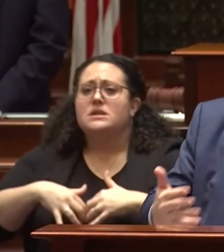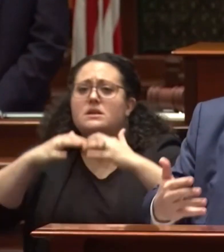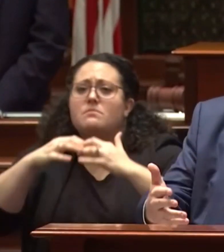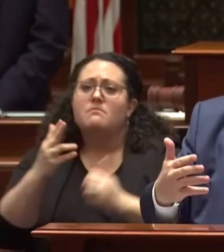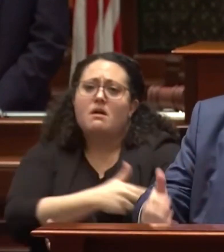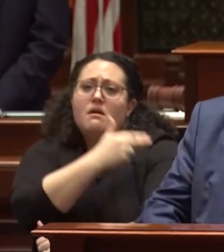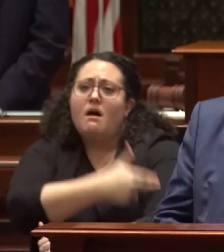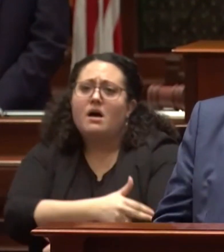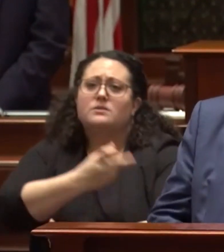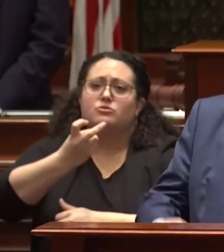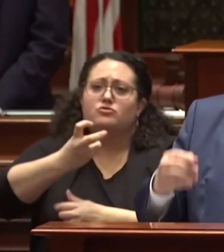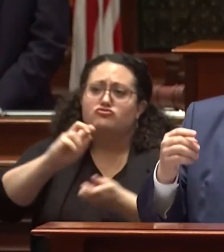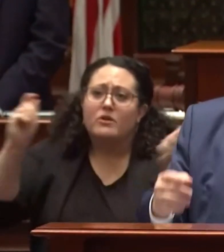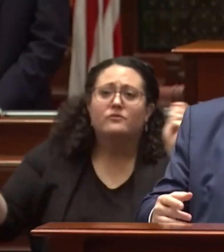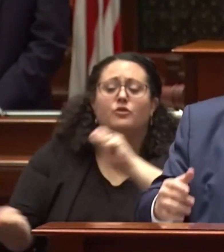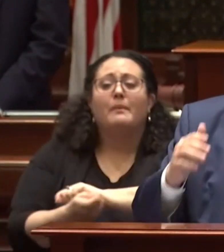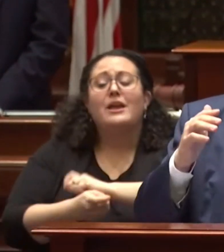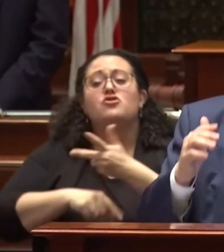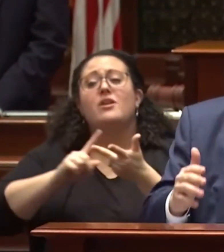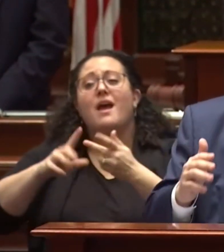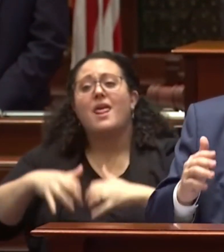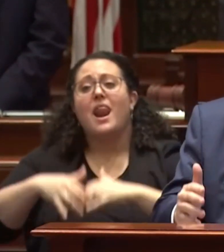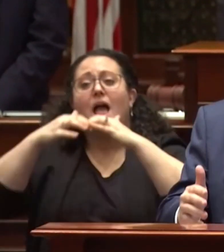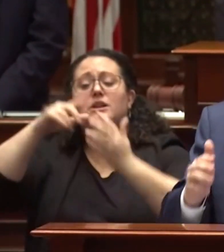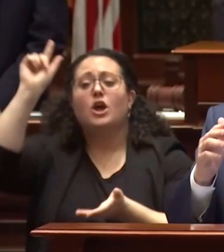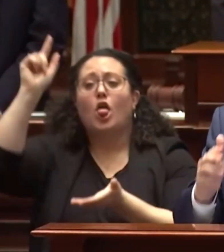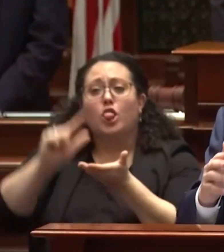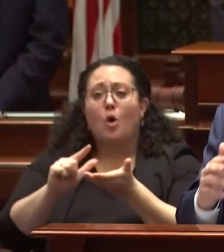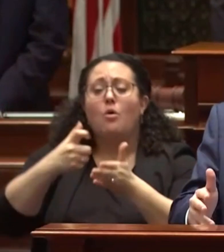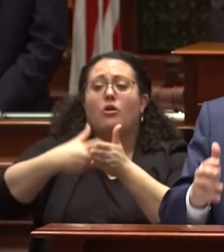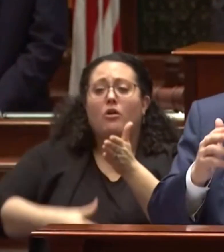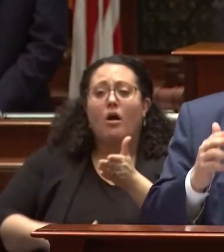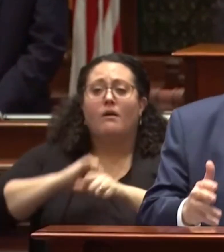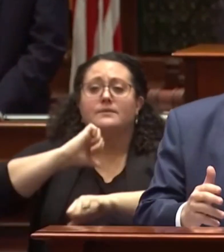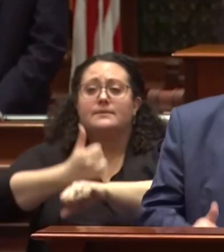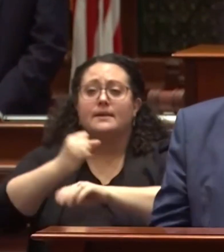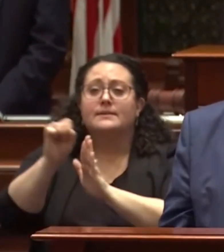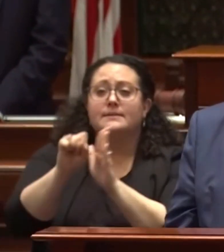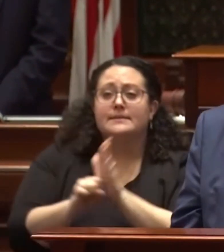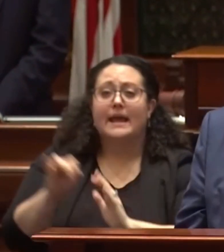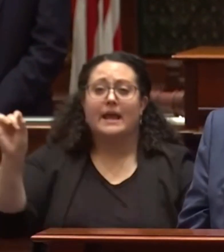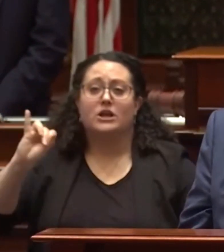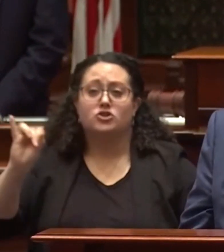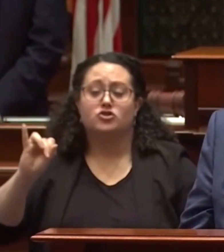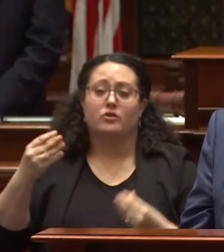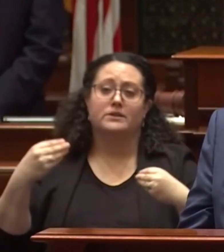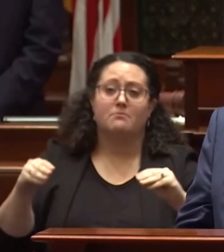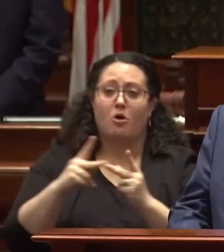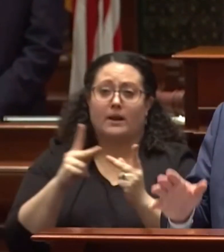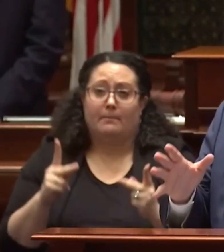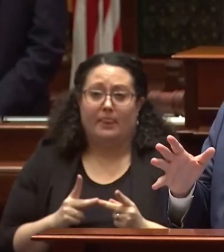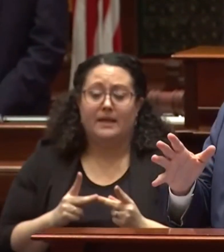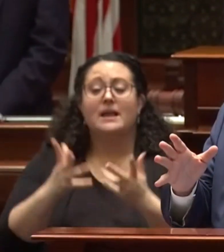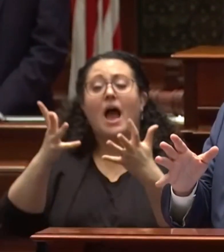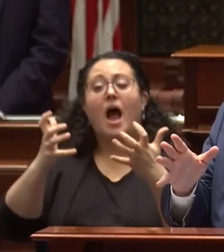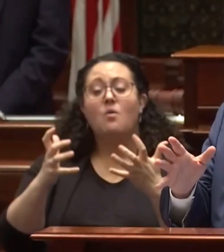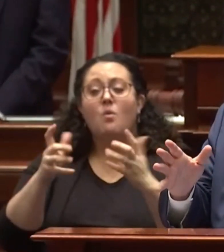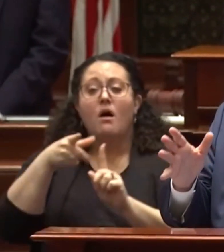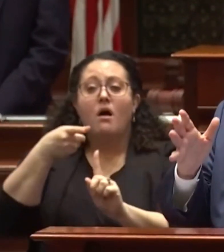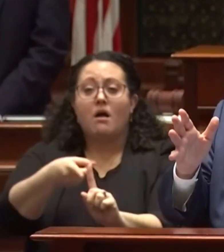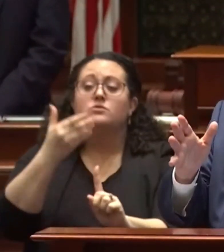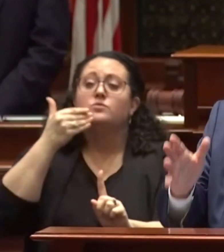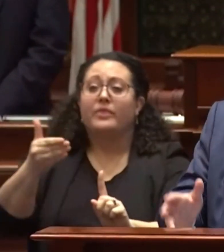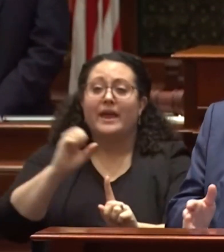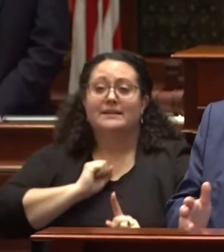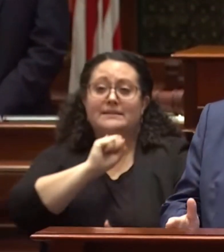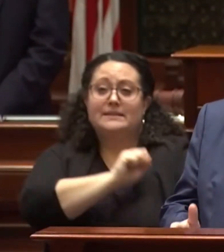implementing hospital transformation, and enacting a lower-cost, state-based health insurance marketplace. I want to particularly